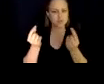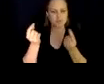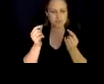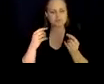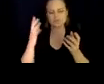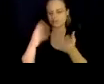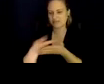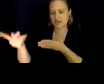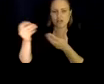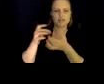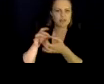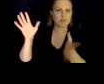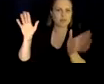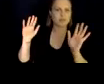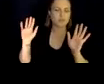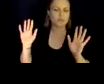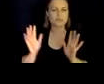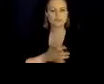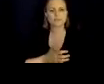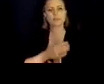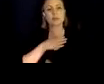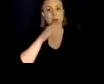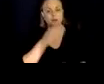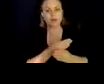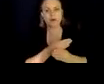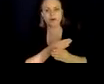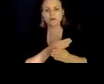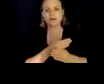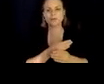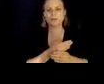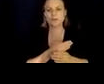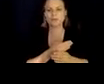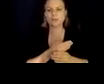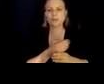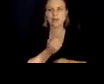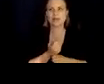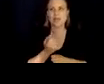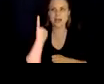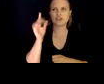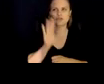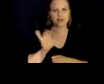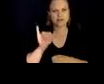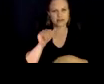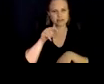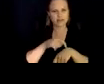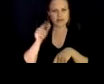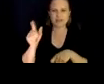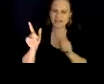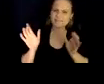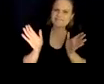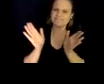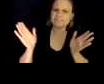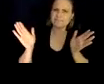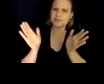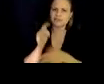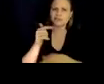failure. And my daughters, last year, roughly about this time, they were on me big time. They had